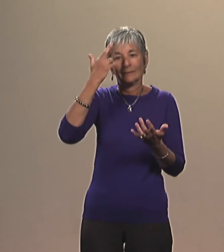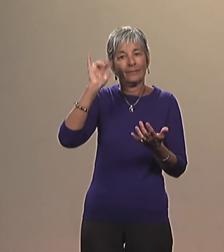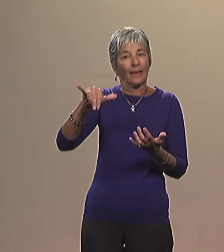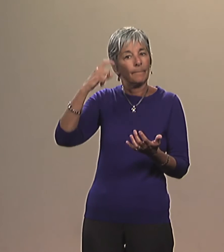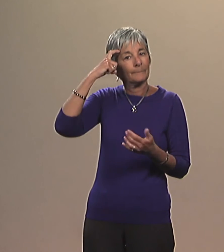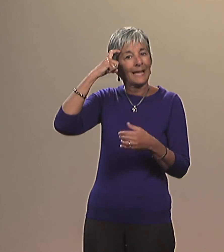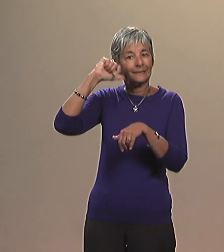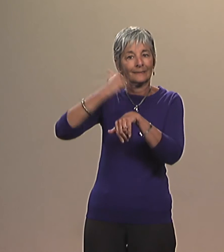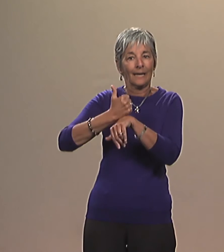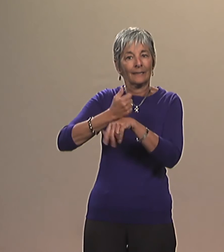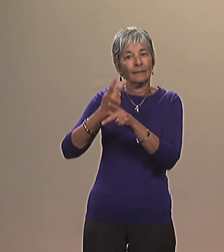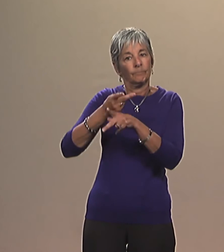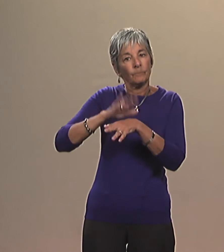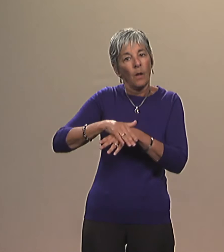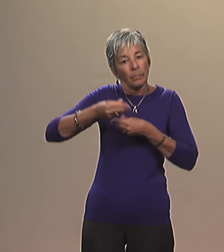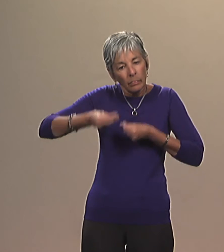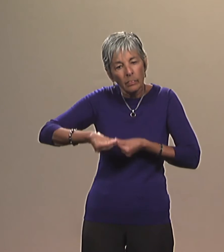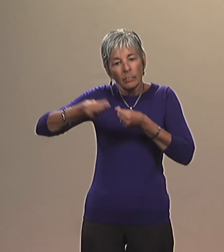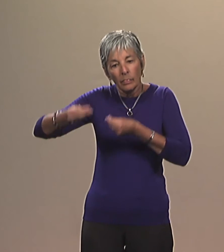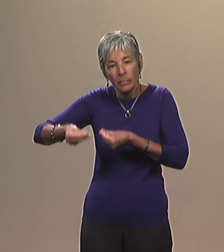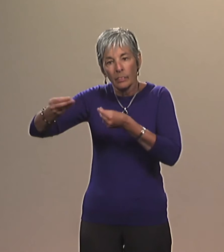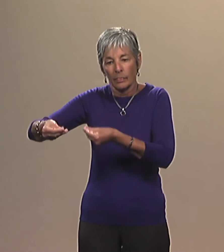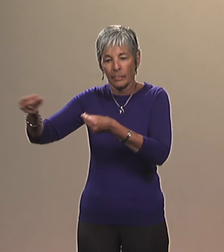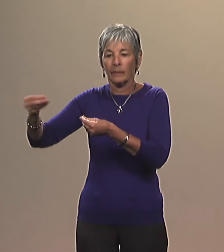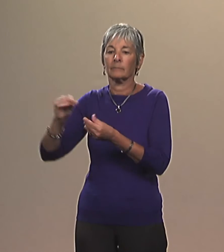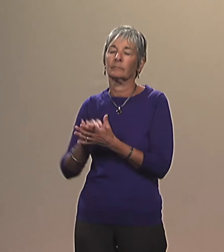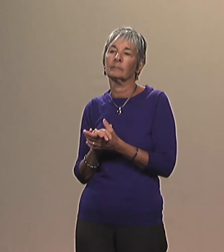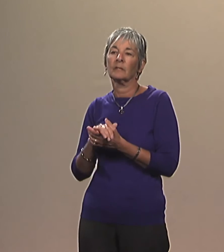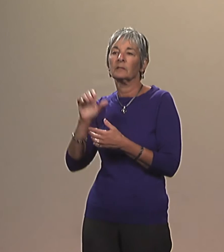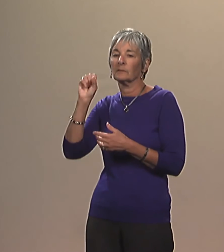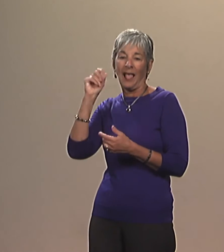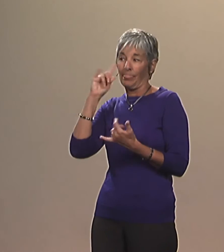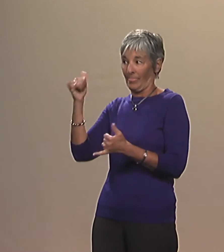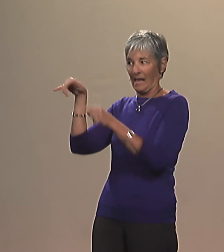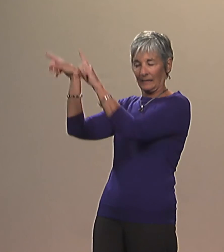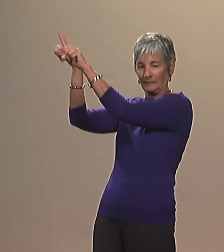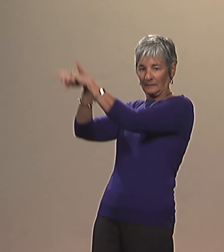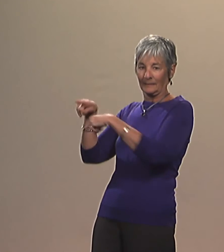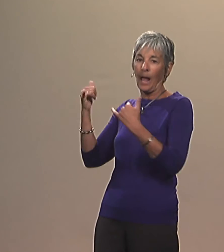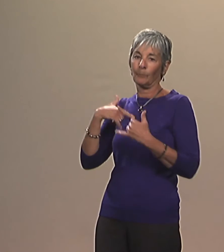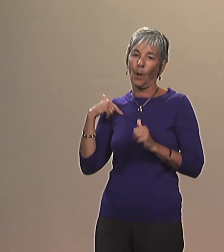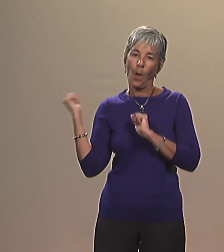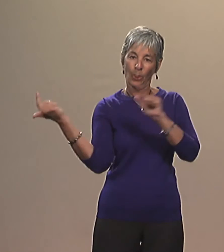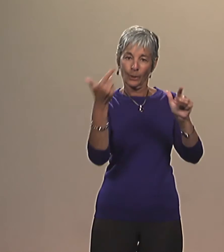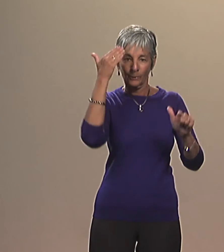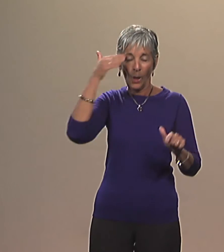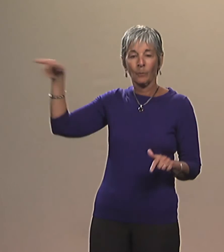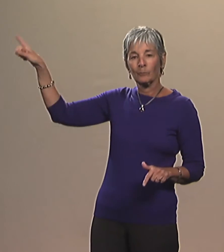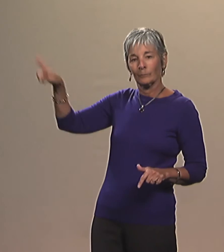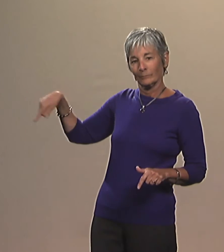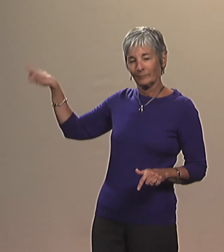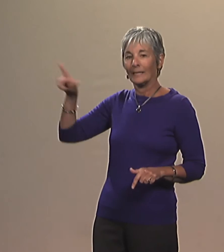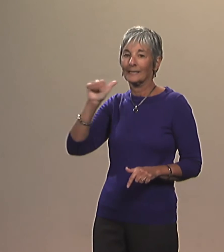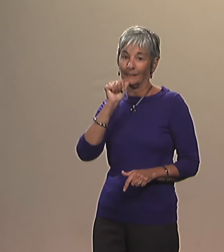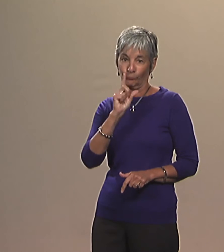that is the mindset, and it seems to have been passed down over the years. These are all statements that parents need to know are not